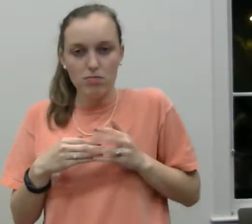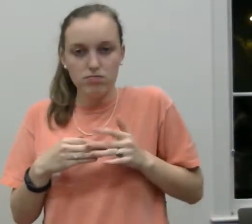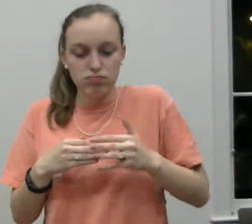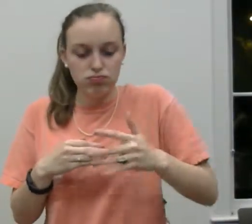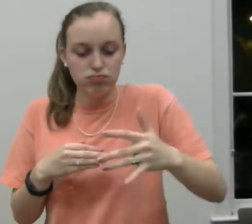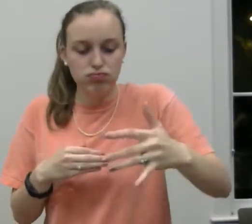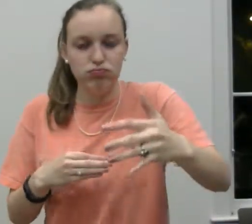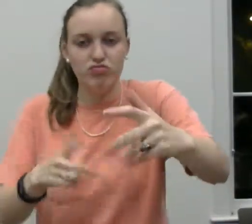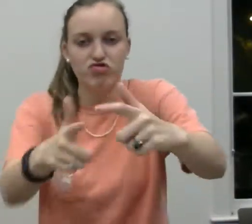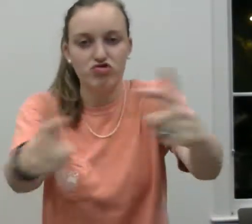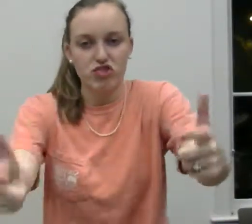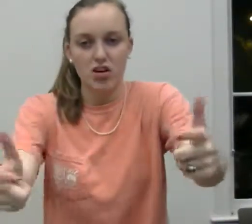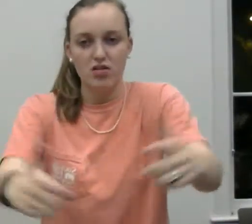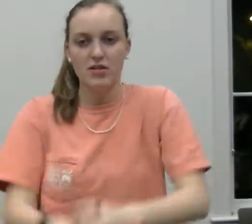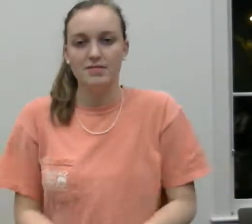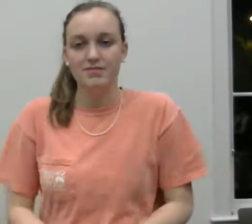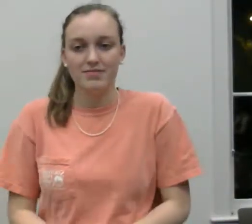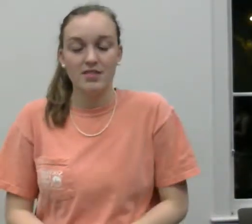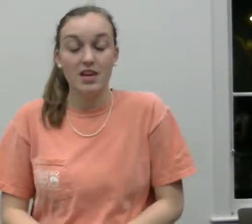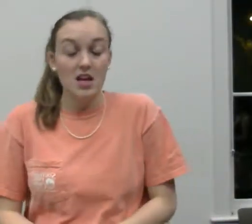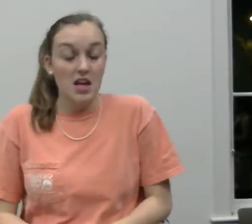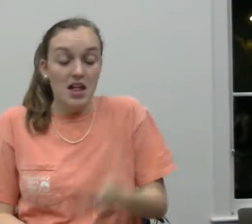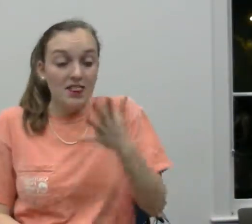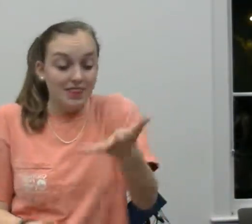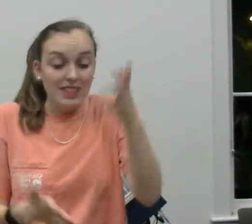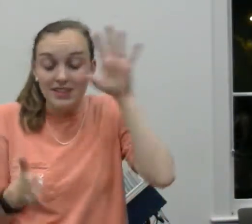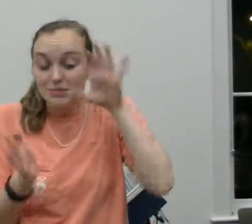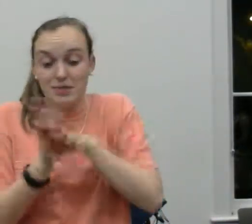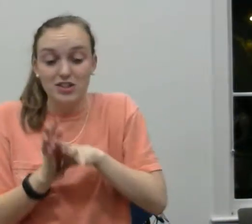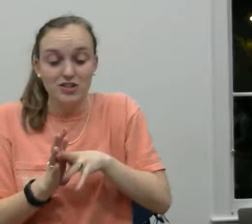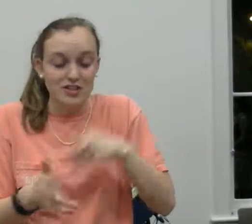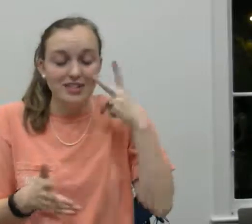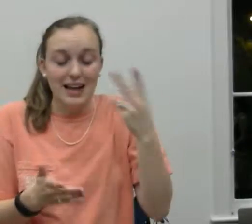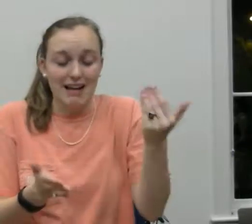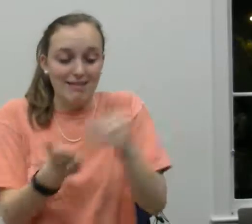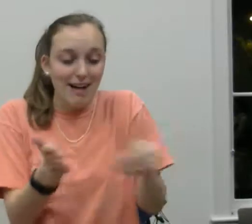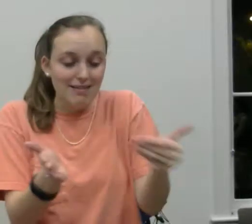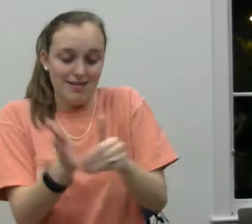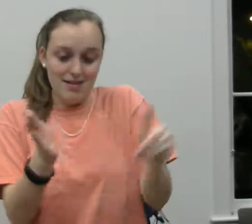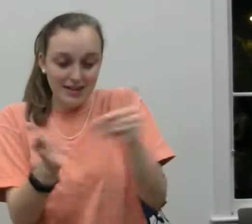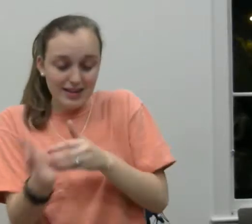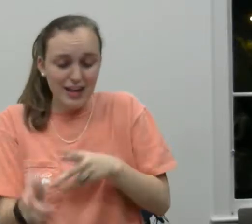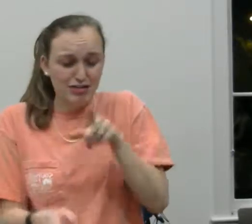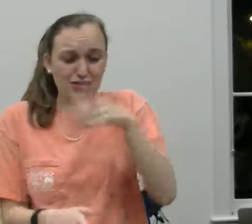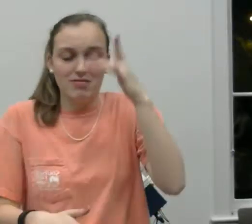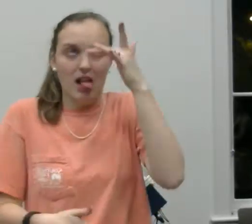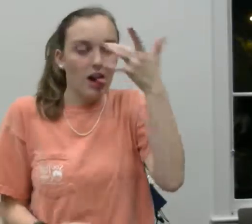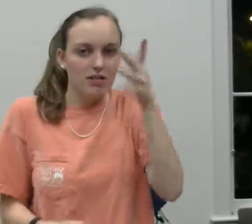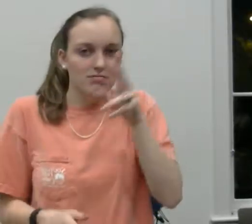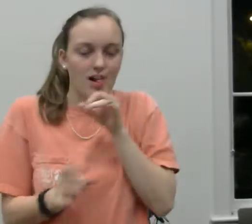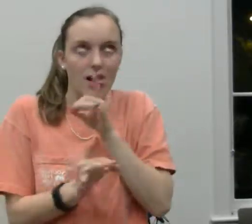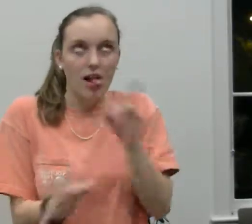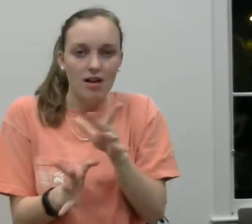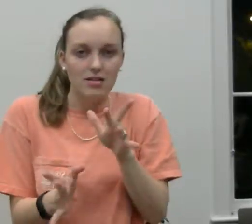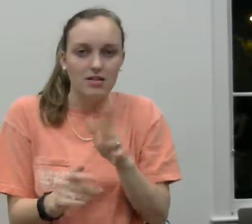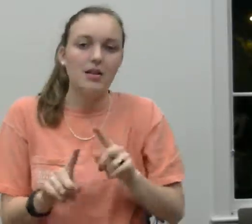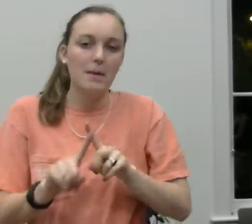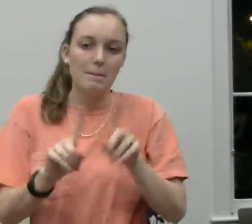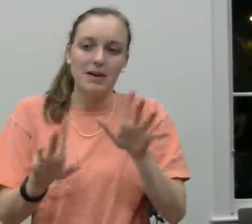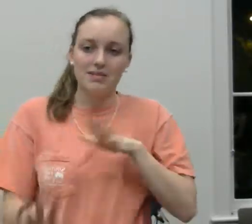and you'll be so sick of it, you'll want to again too, but this is just very important, so that's why I'm going to keep bringing it up. So we're